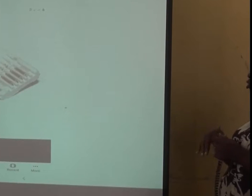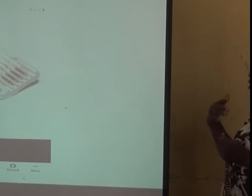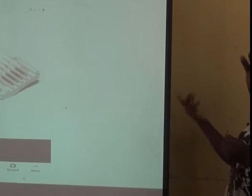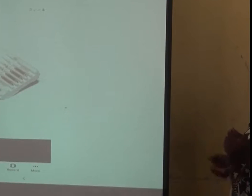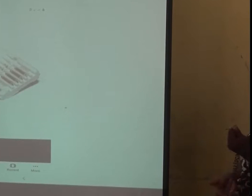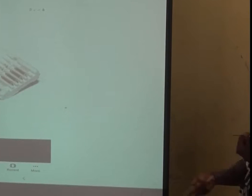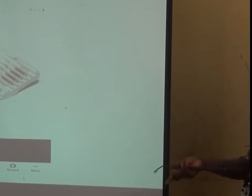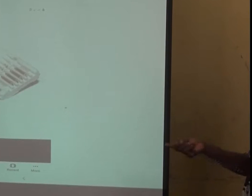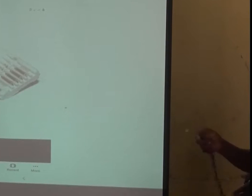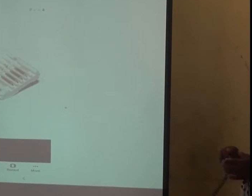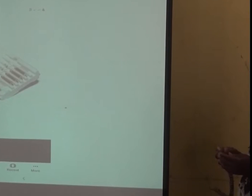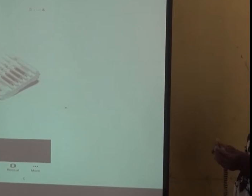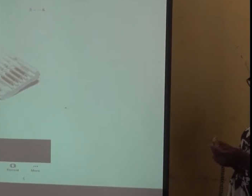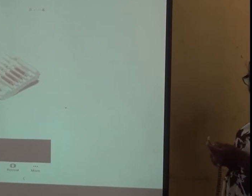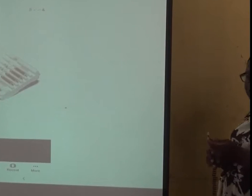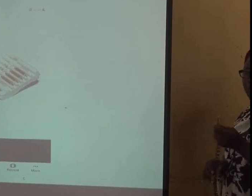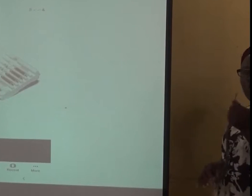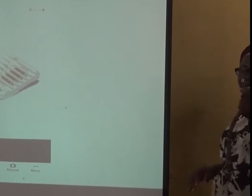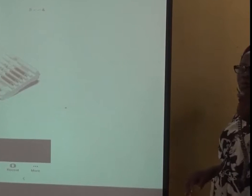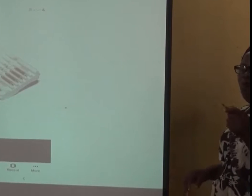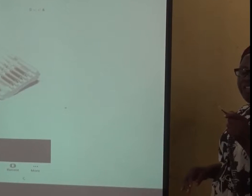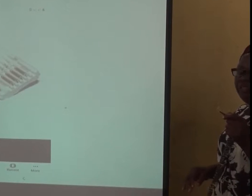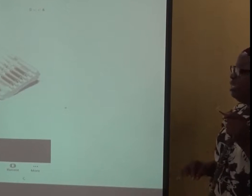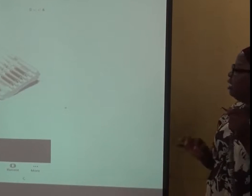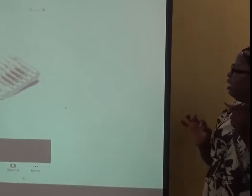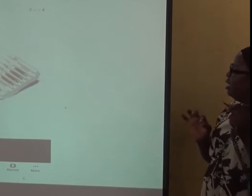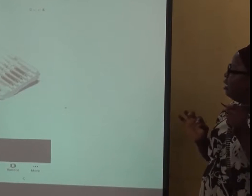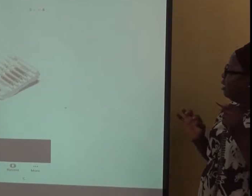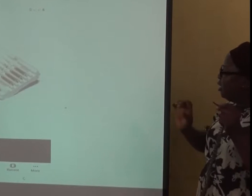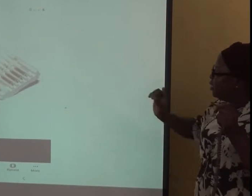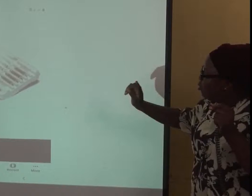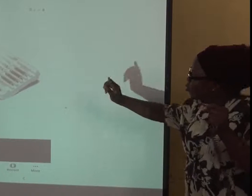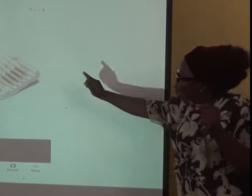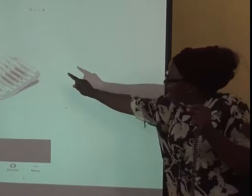Now, when you look at the diagram, there is no difference from the one I'm holding.